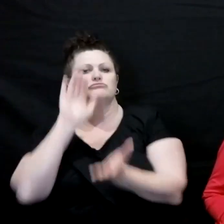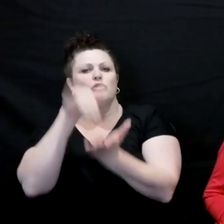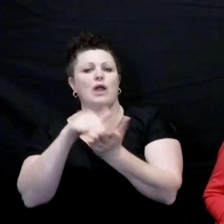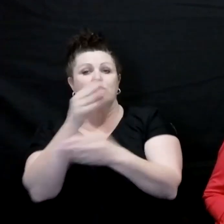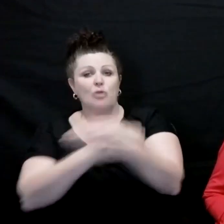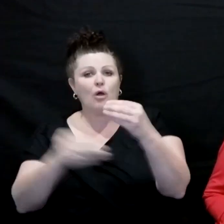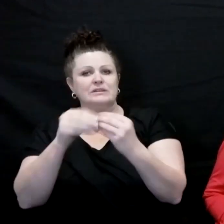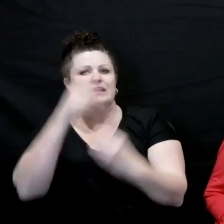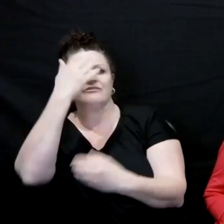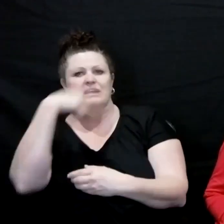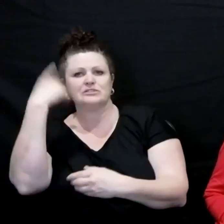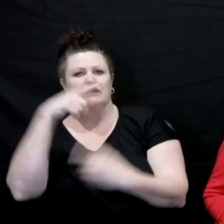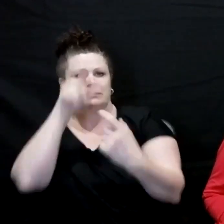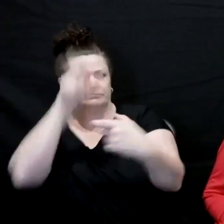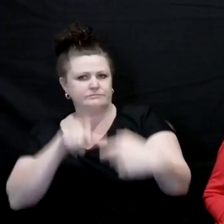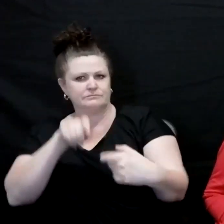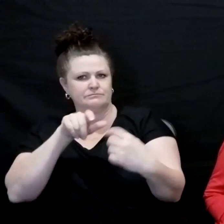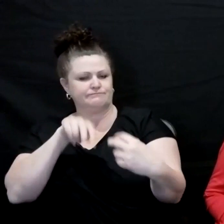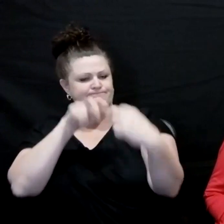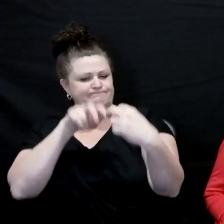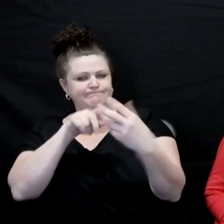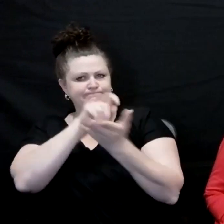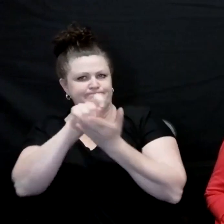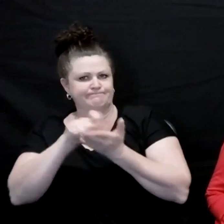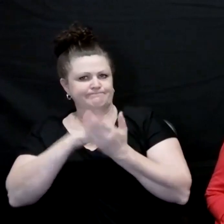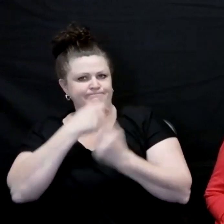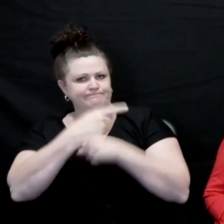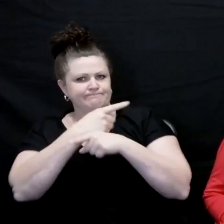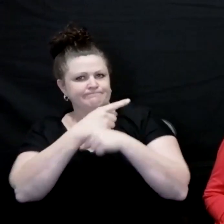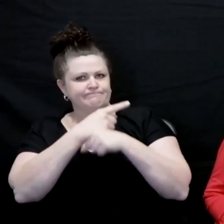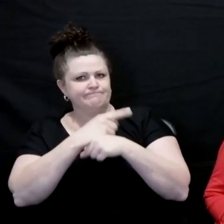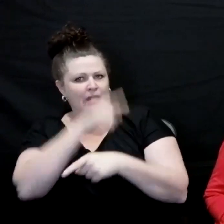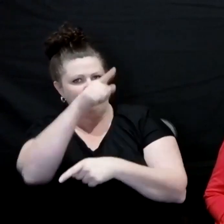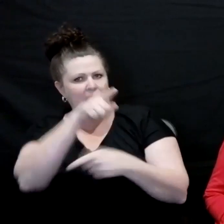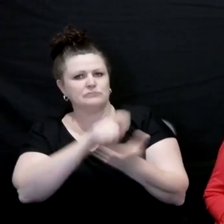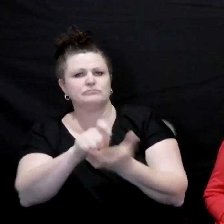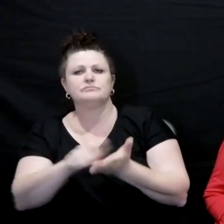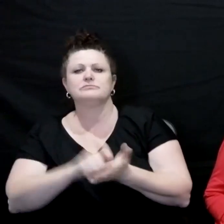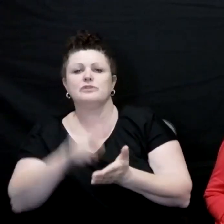speak to them, and they can fill out a form for you. You can call